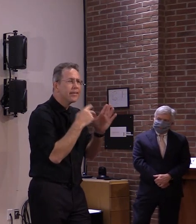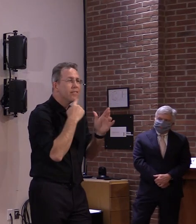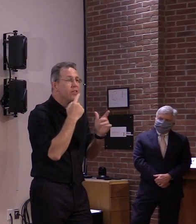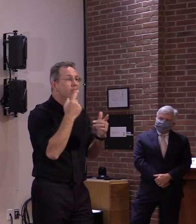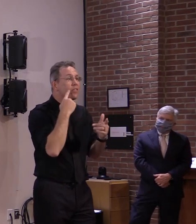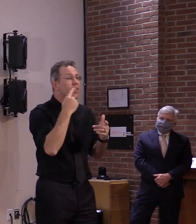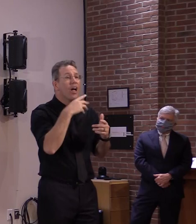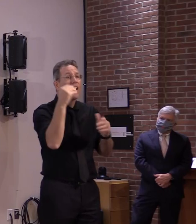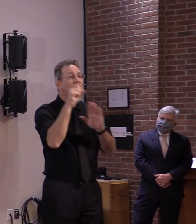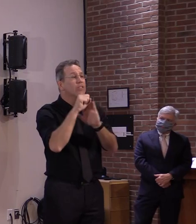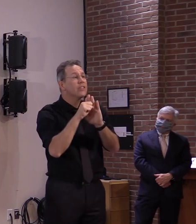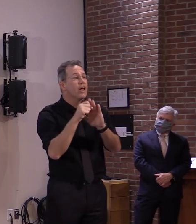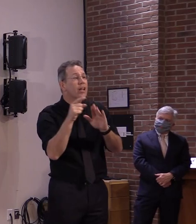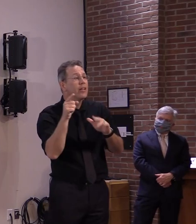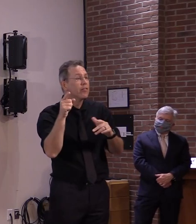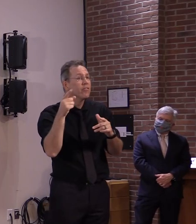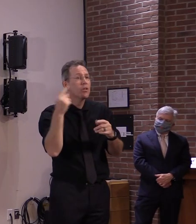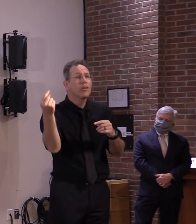up to ski